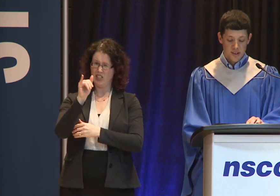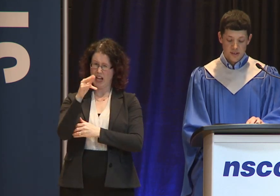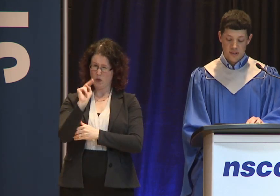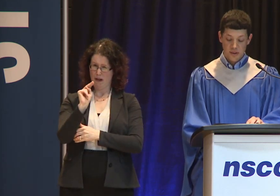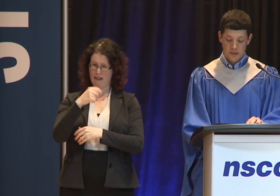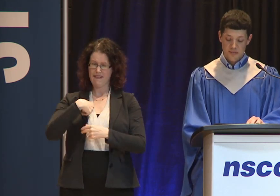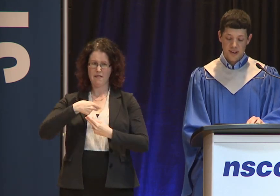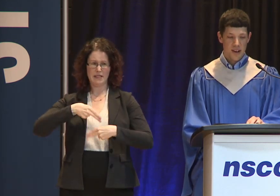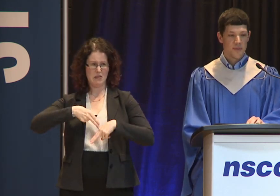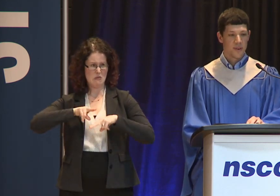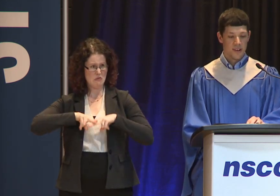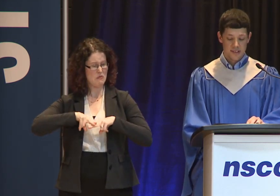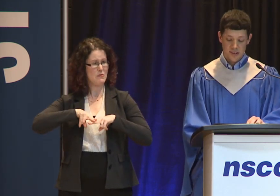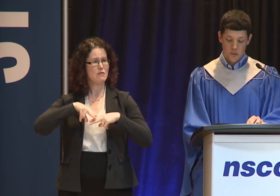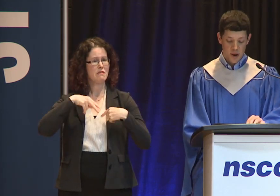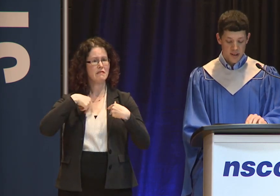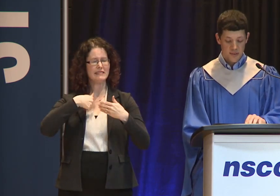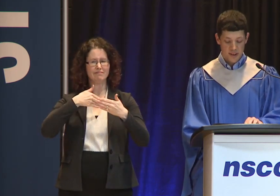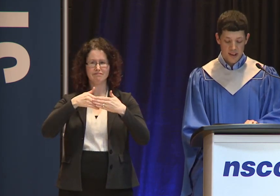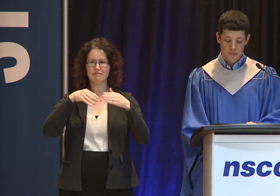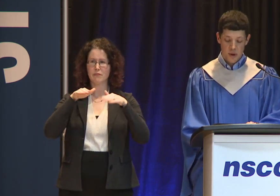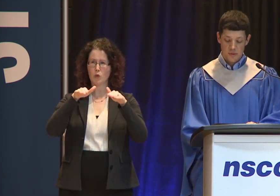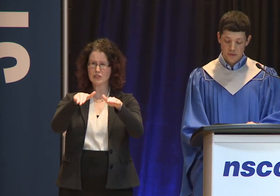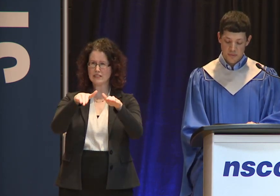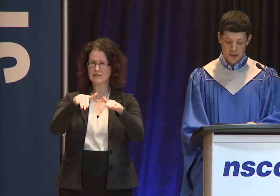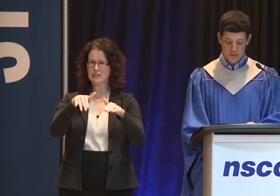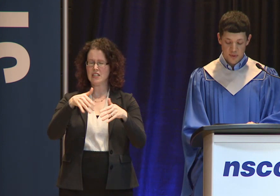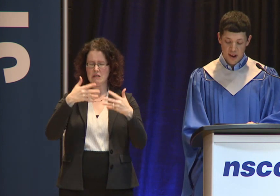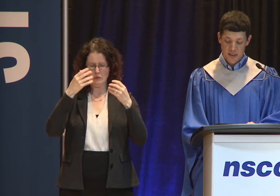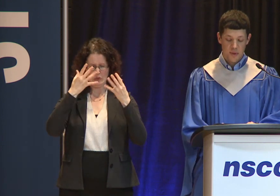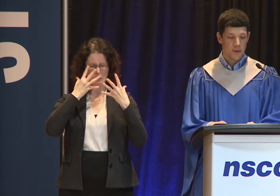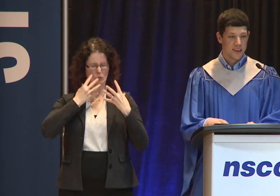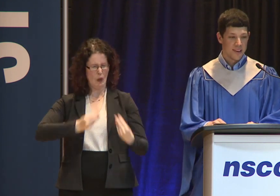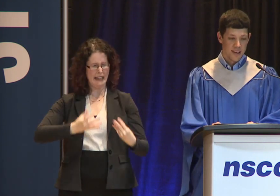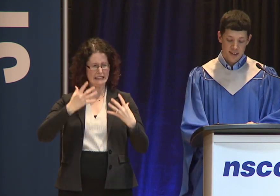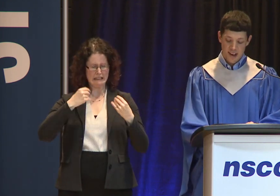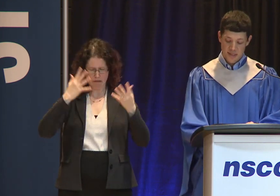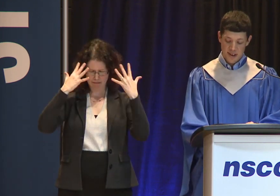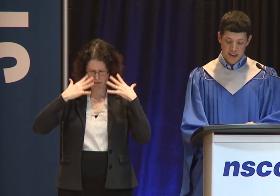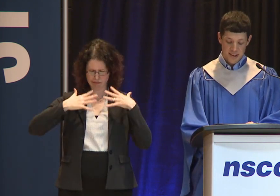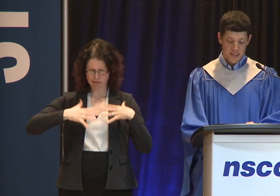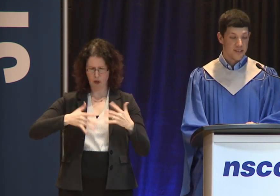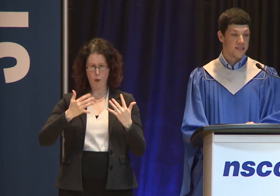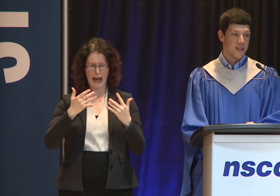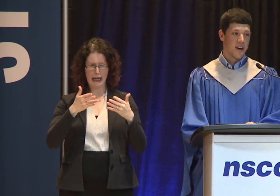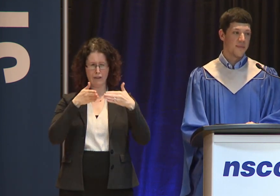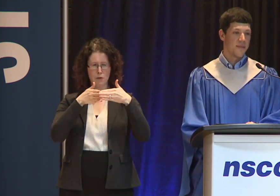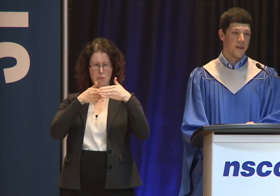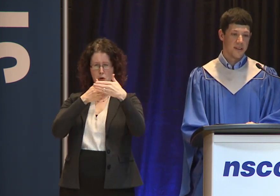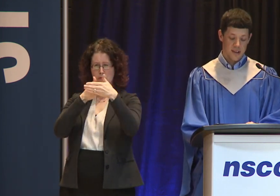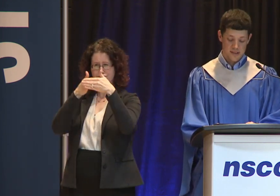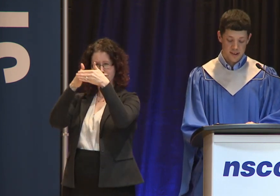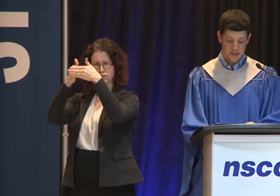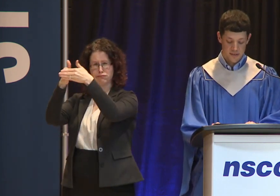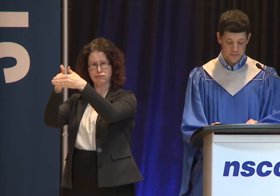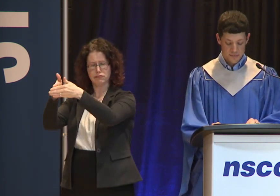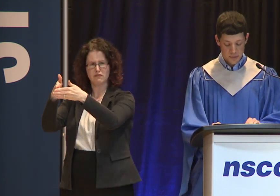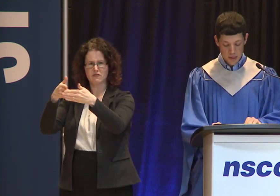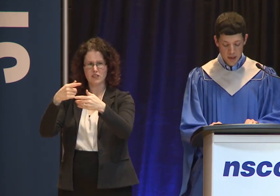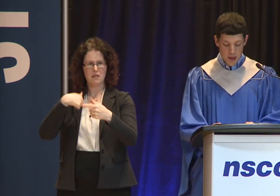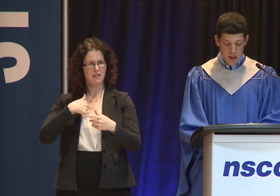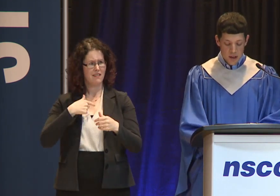cold, soaked through my coveralls, waiting for the next boat to appear from around the point, I thought, this is not my final